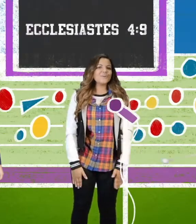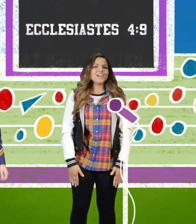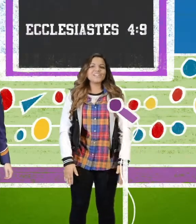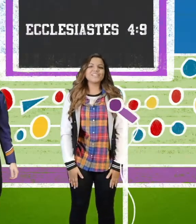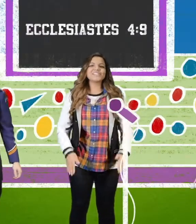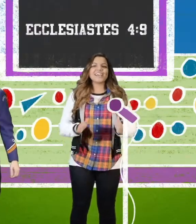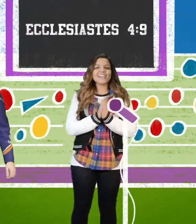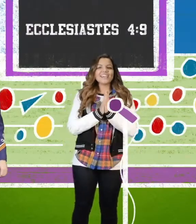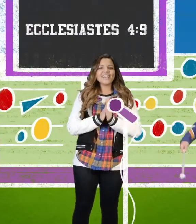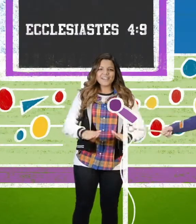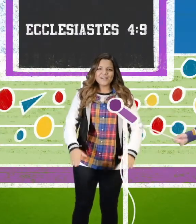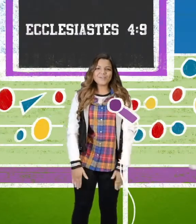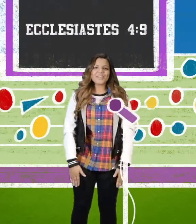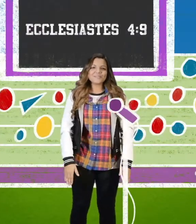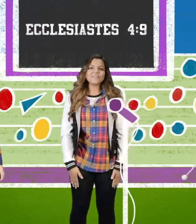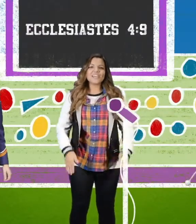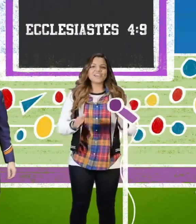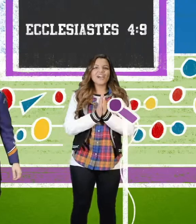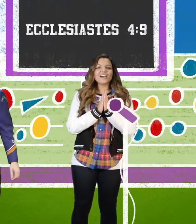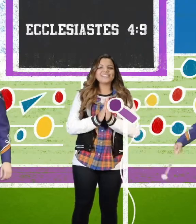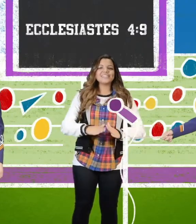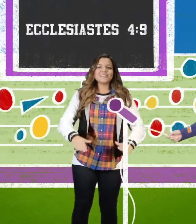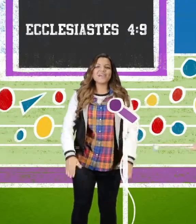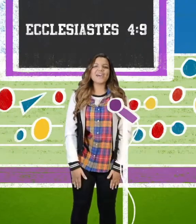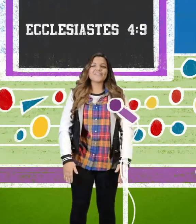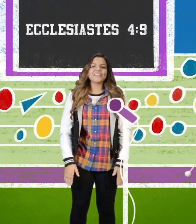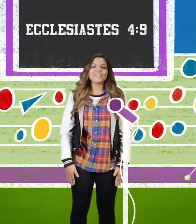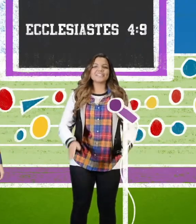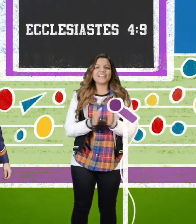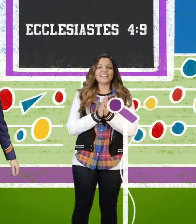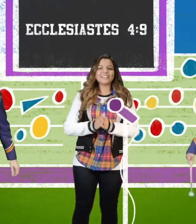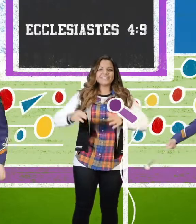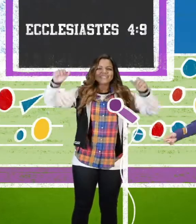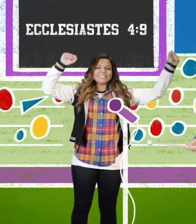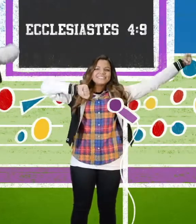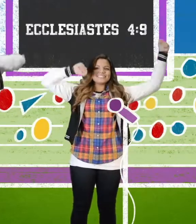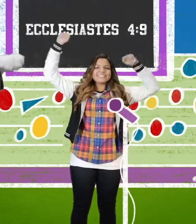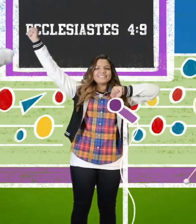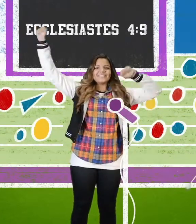what do you say? We can play on God's team every day.